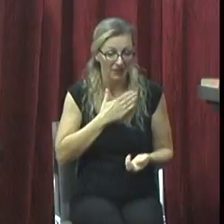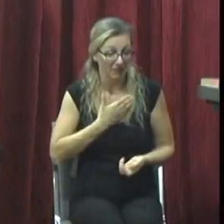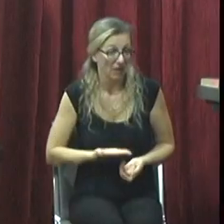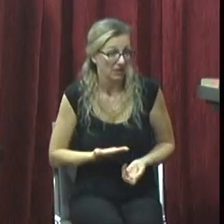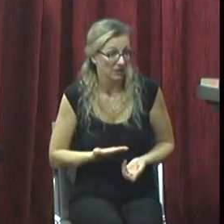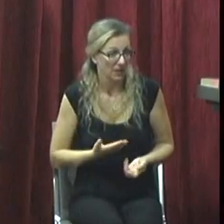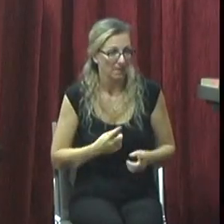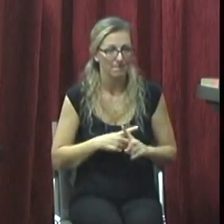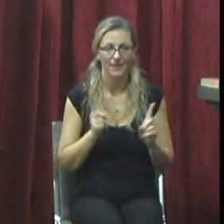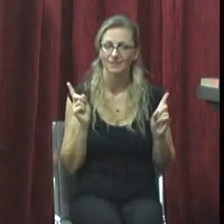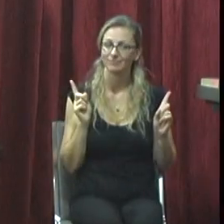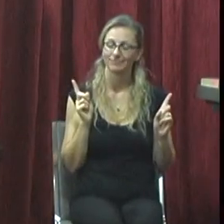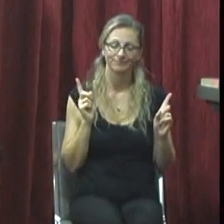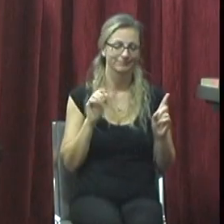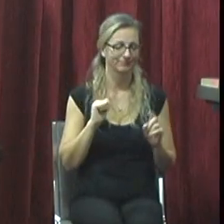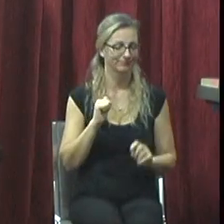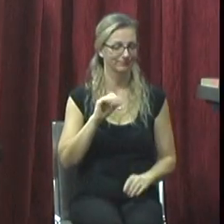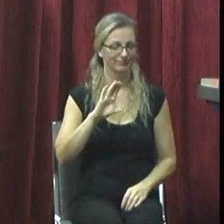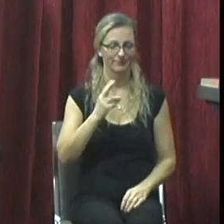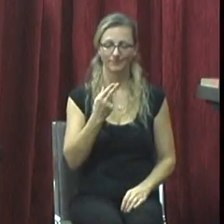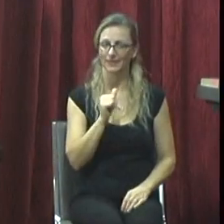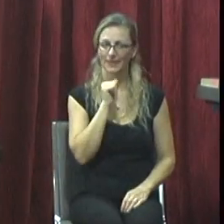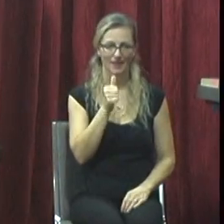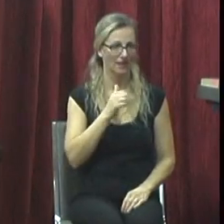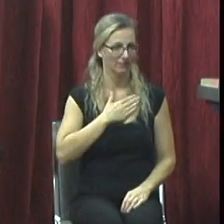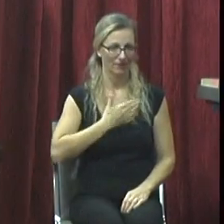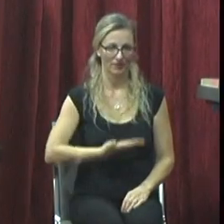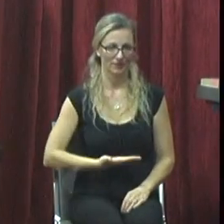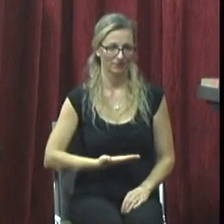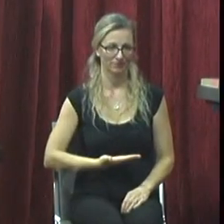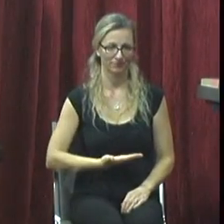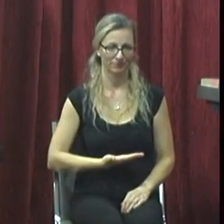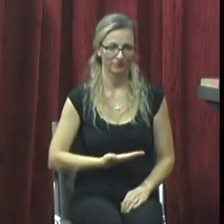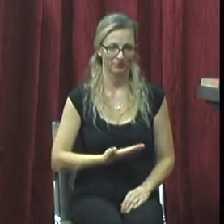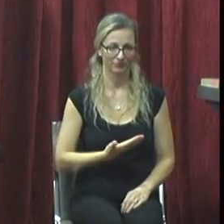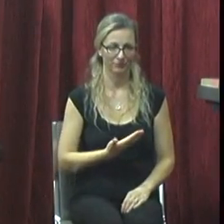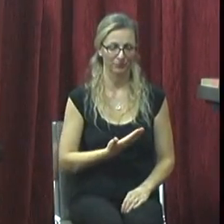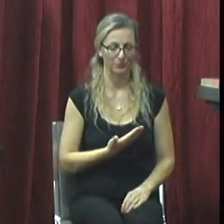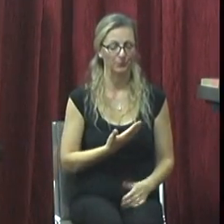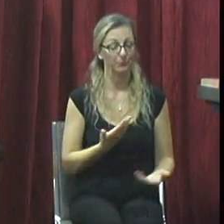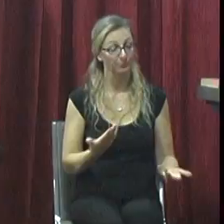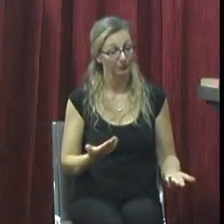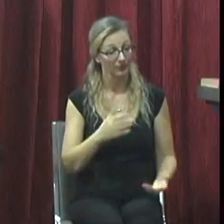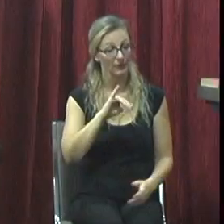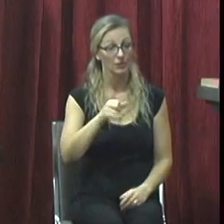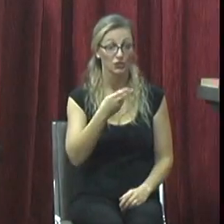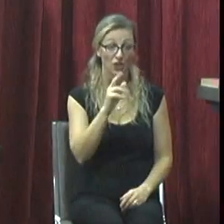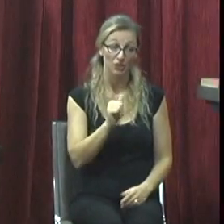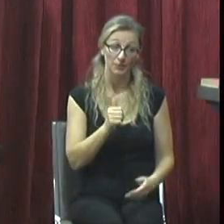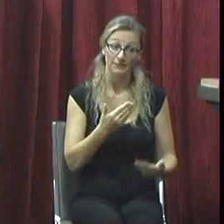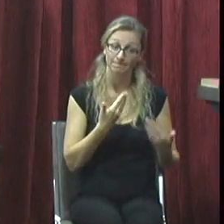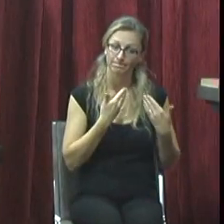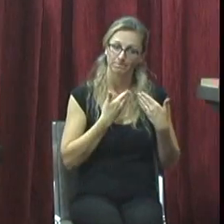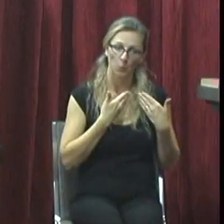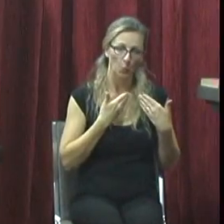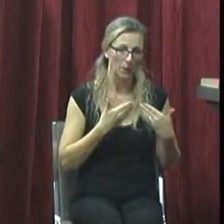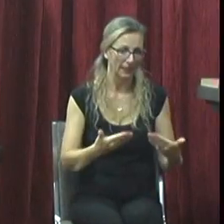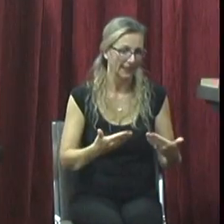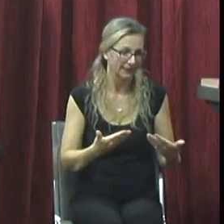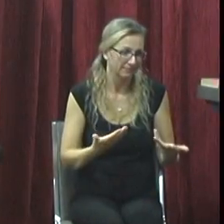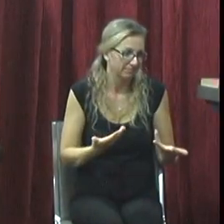that. But that was not what Achan did. So Joshua began to carry out God's plan. He had no